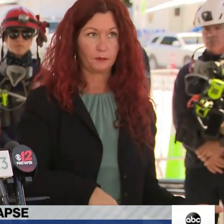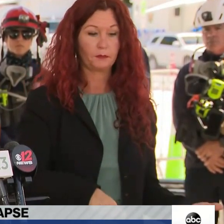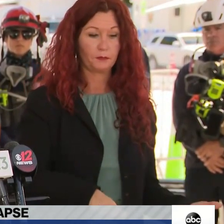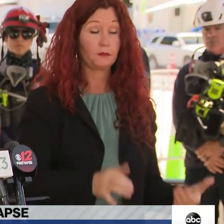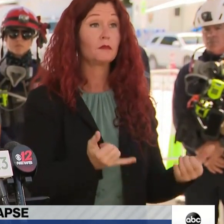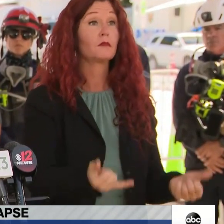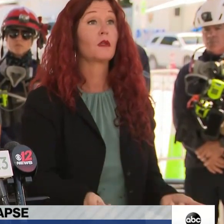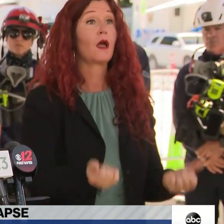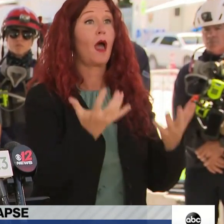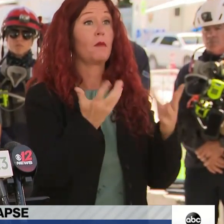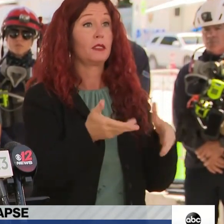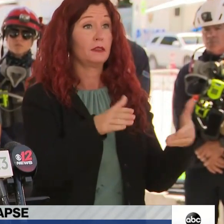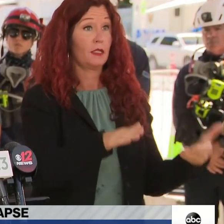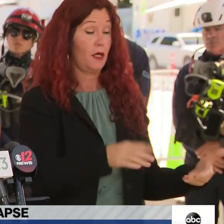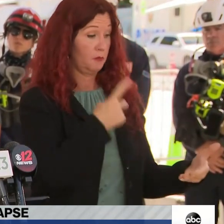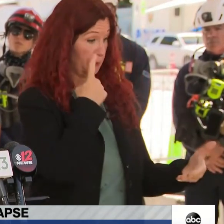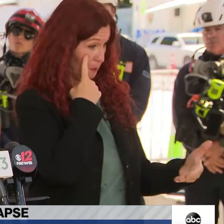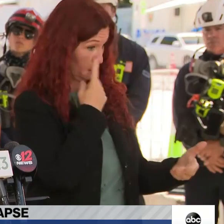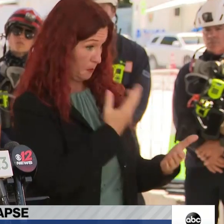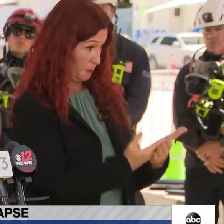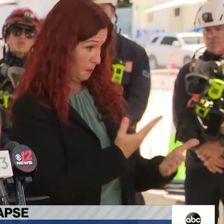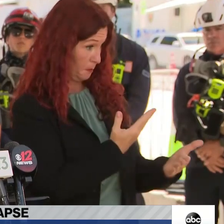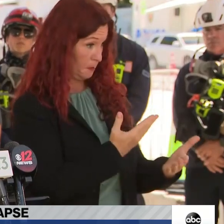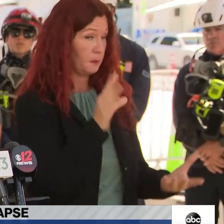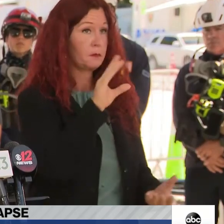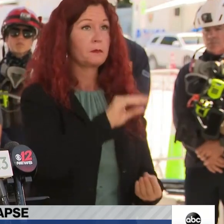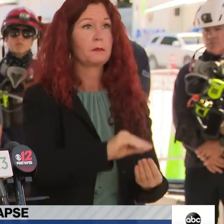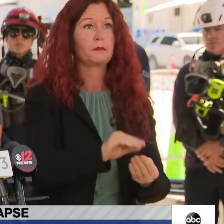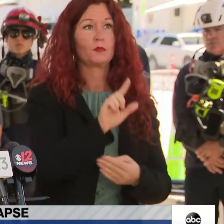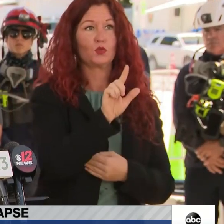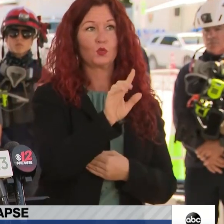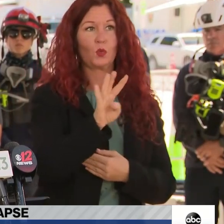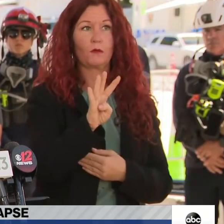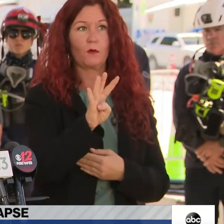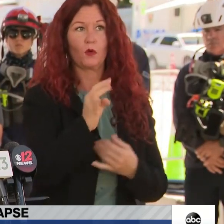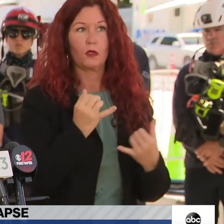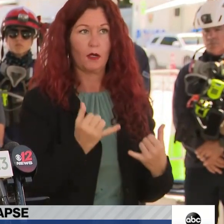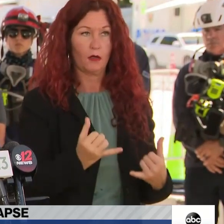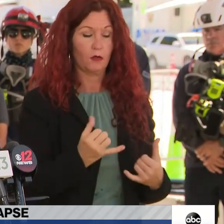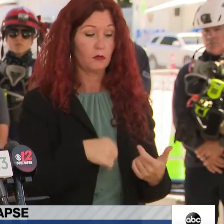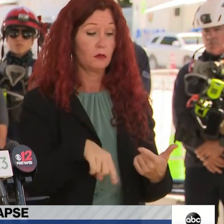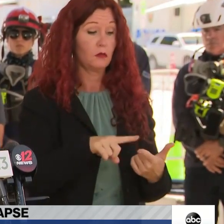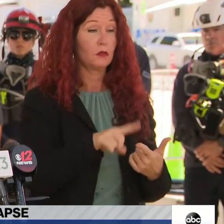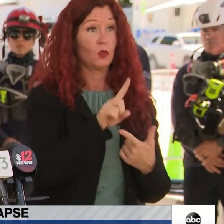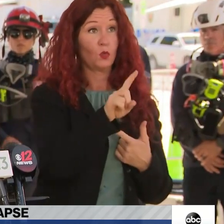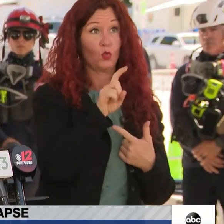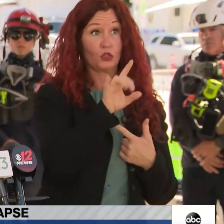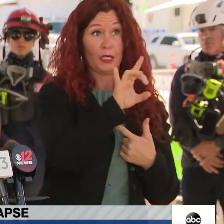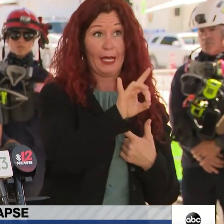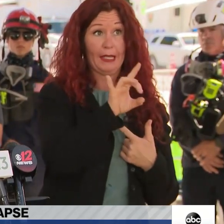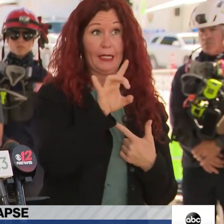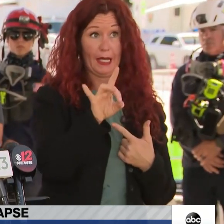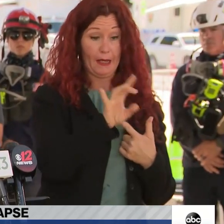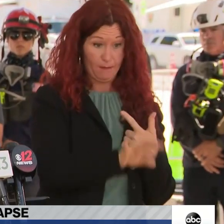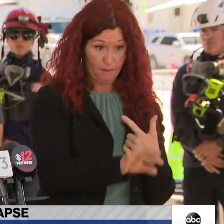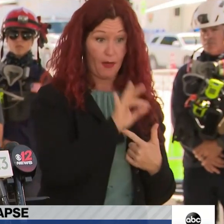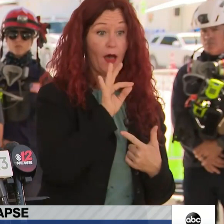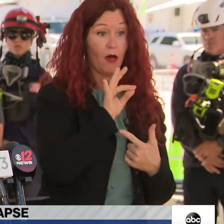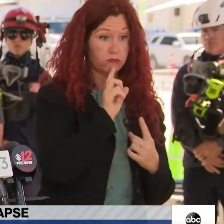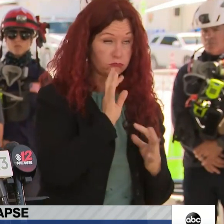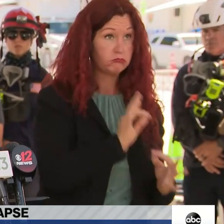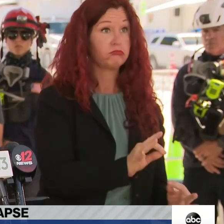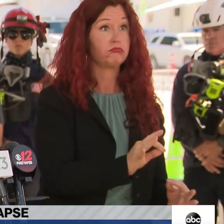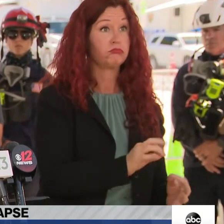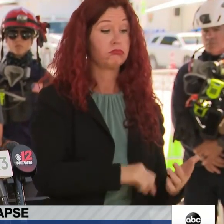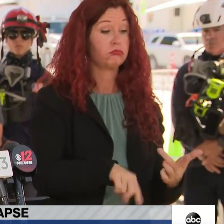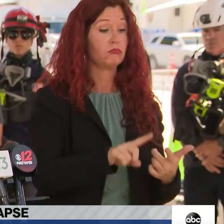now stands at 24. That's 188 accounted for and 124 unaccounted